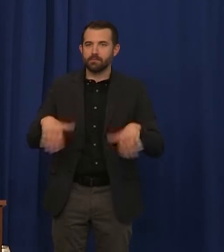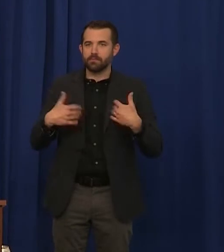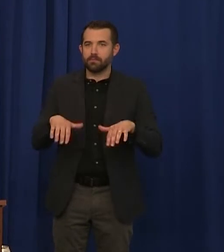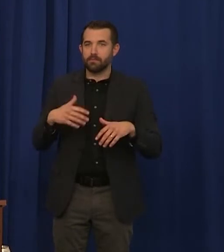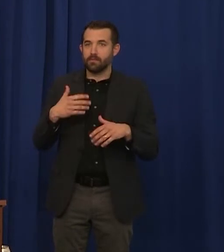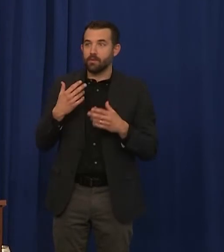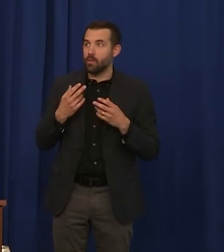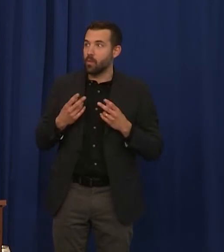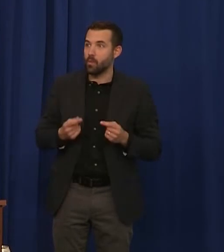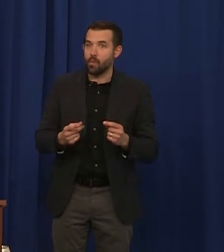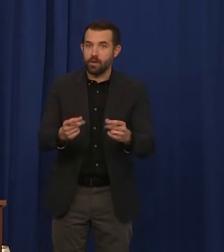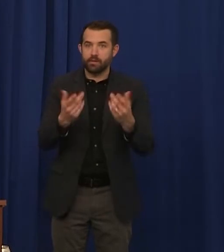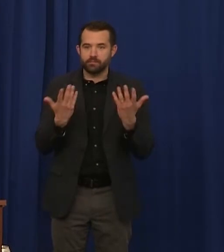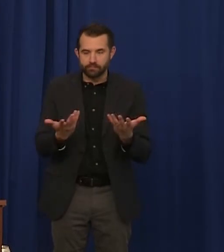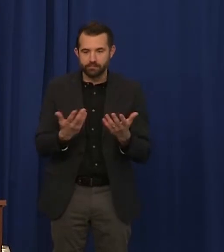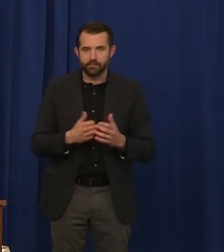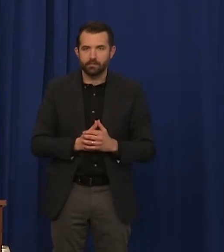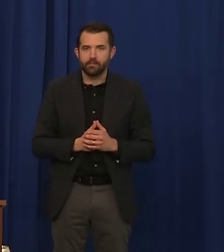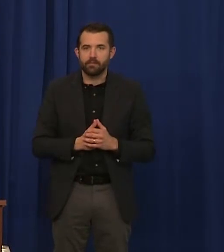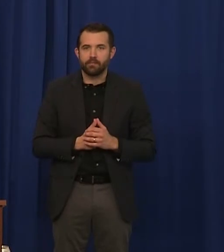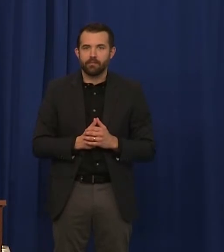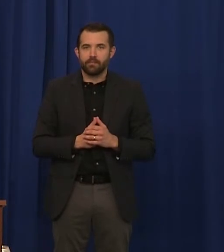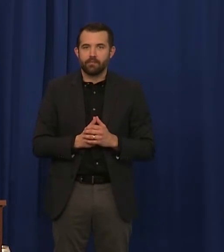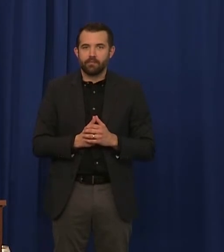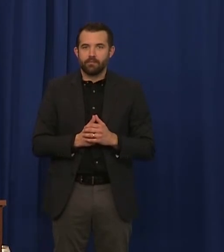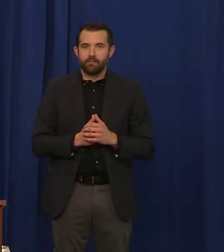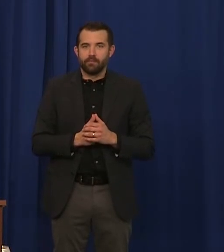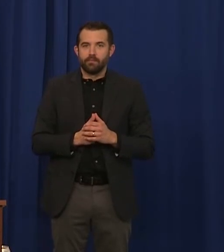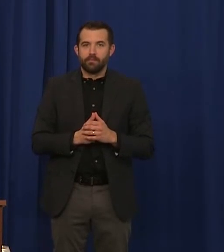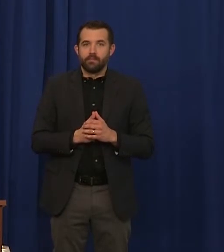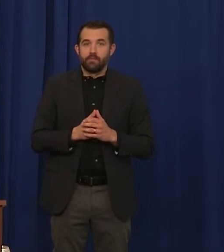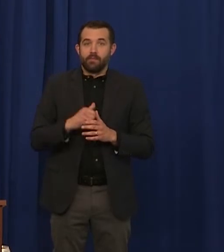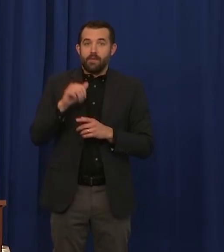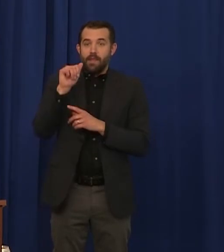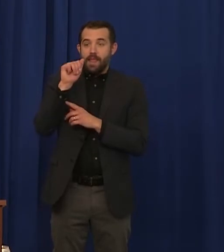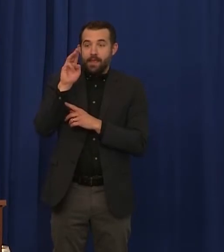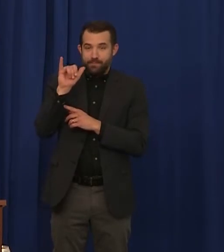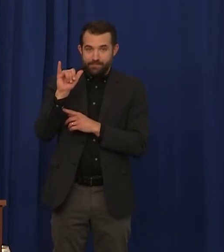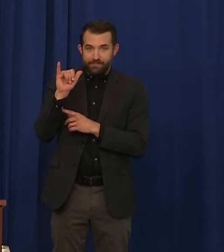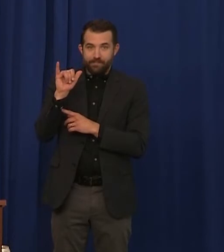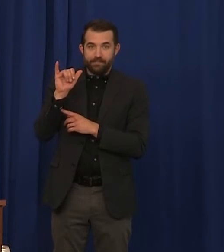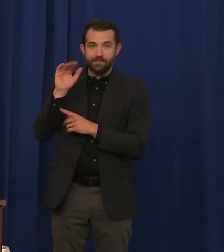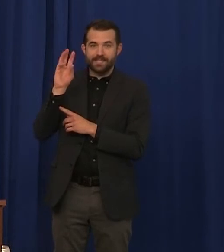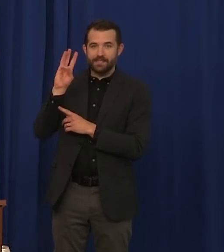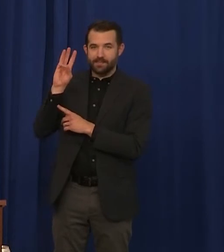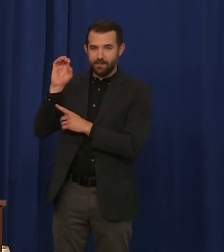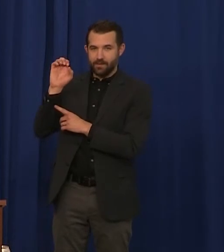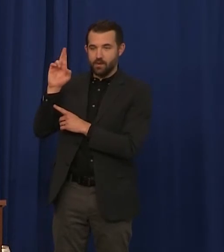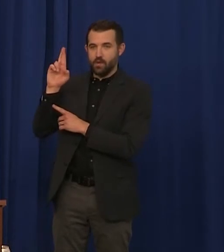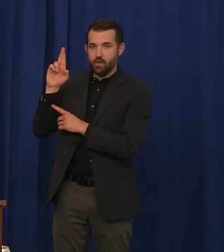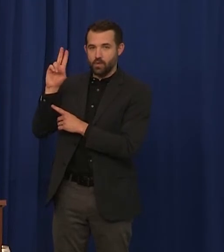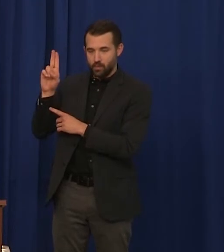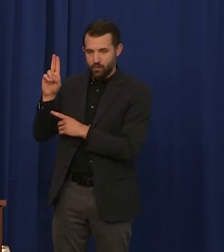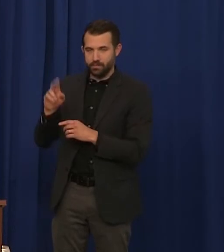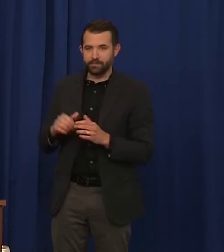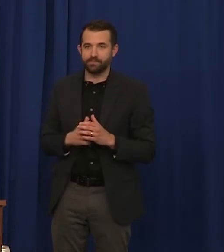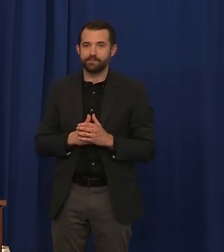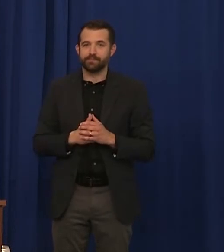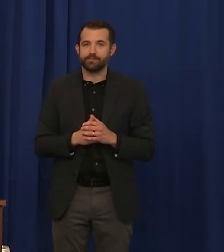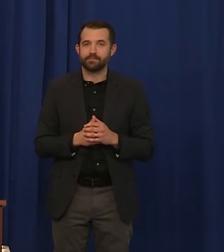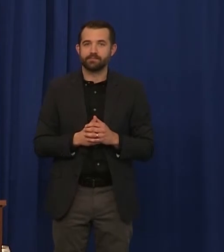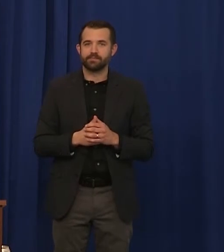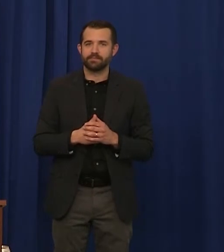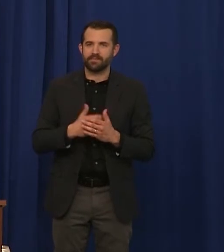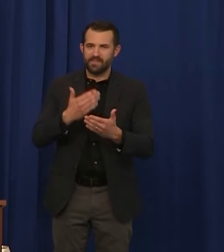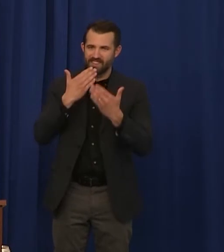Great. Thanks, Jessica. We'll turn now to Amy Brown at WERU. Go ahead, Amy. Thank you, Dr.